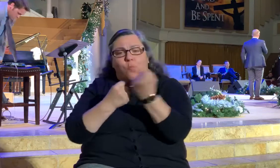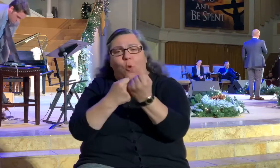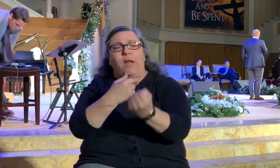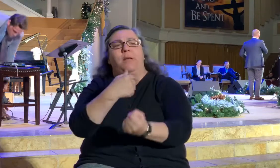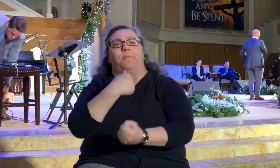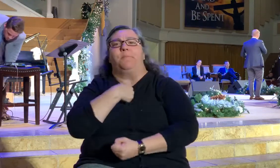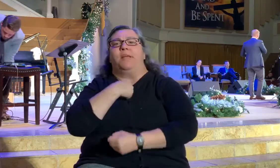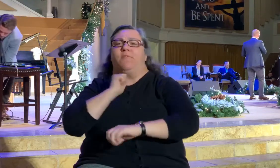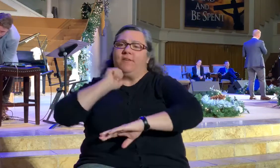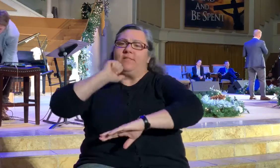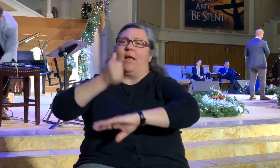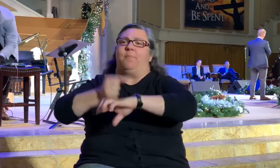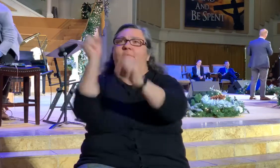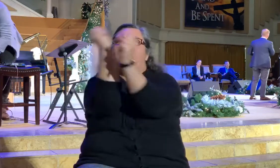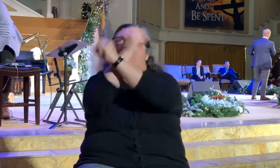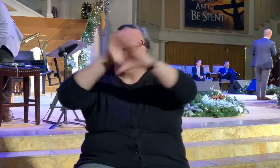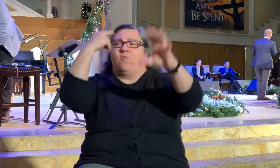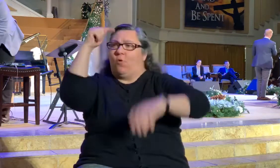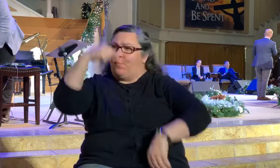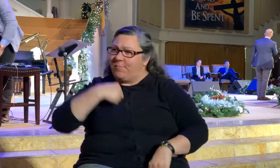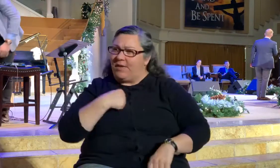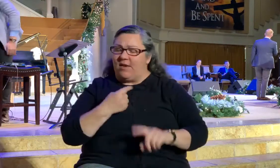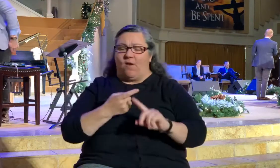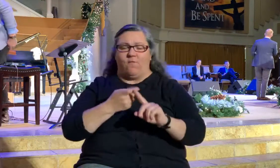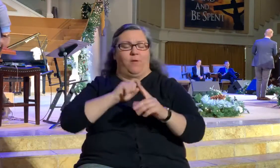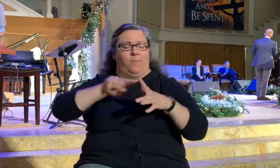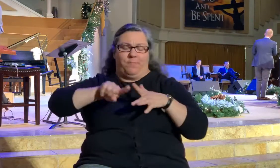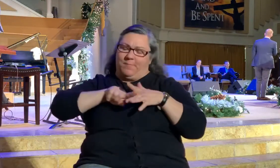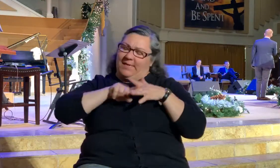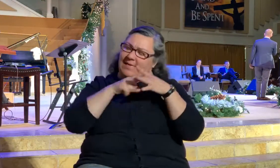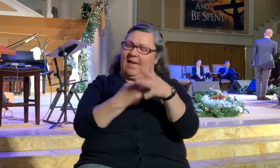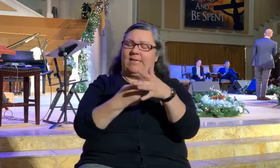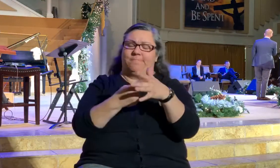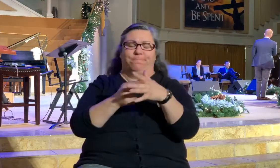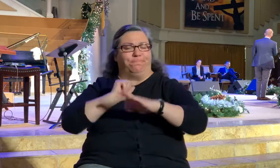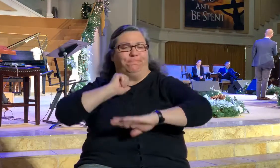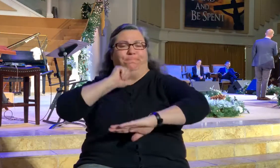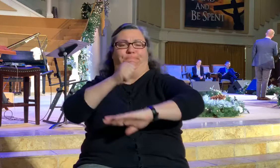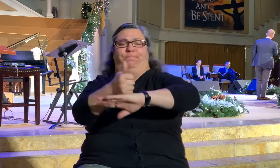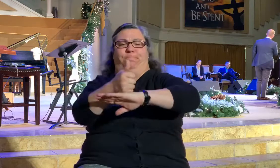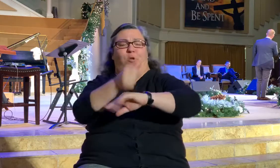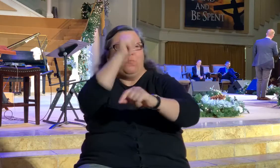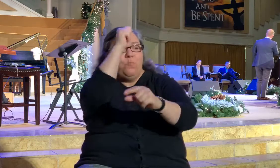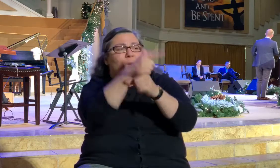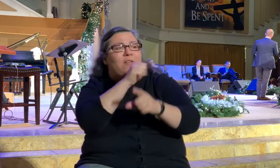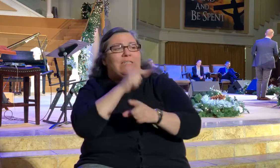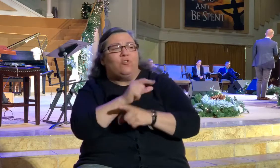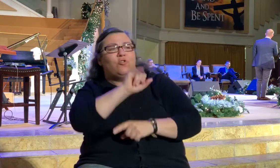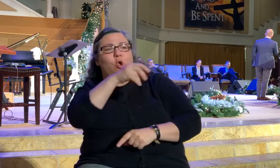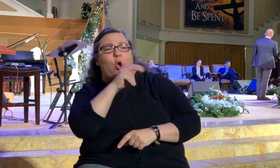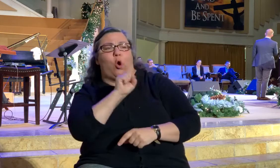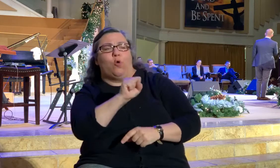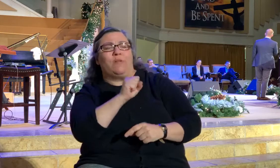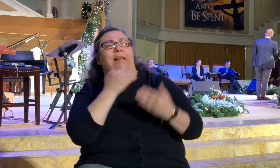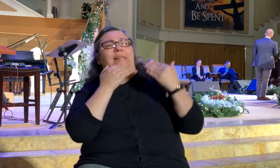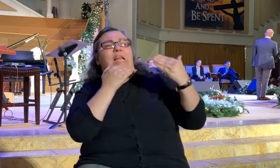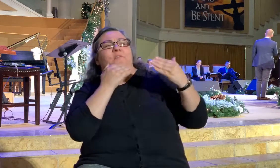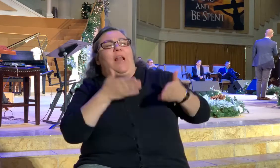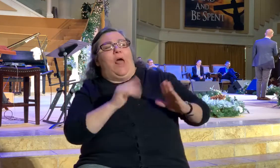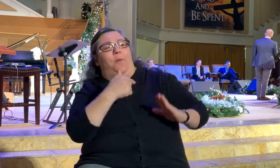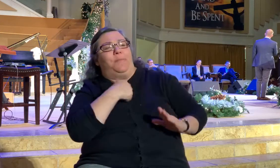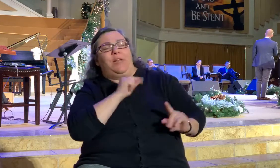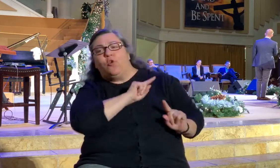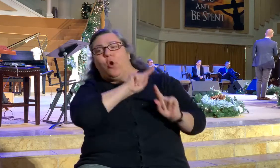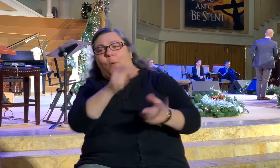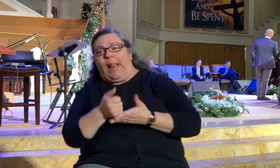vision for this for me from the very beginning, and to Brother and Sister Jones for allowing me to come and help you guys out